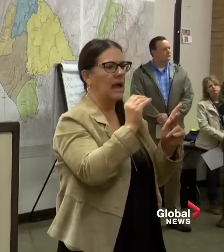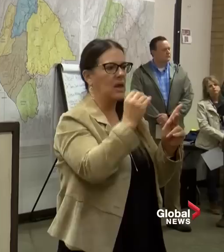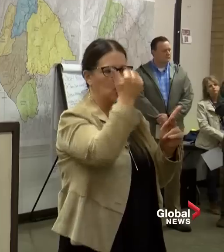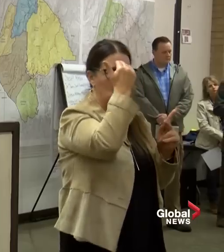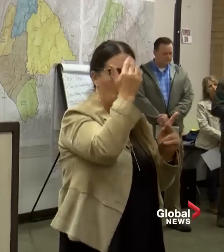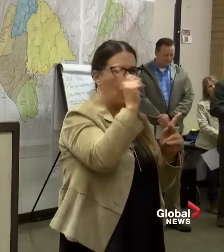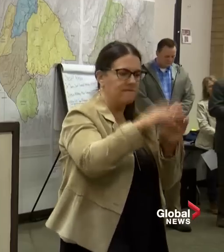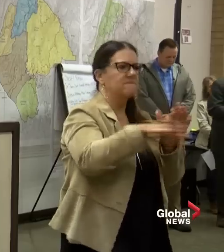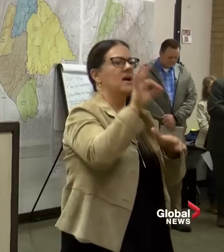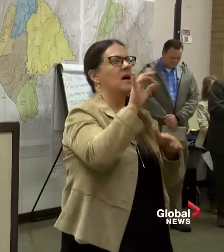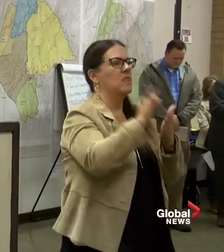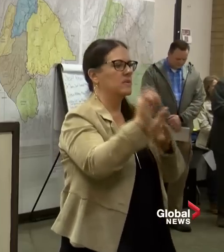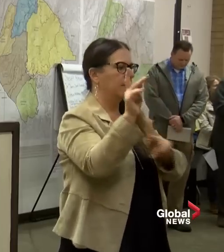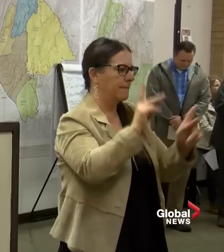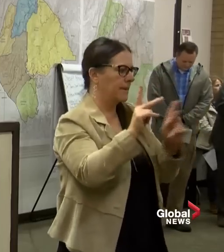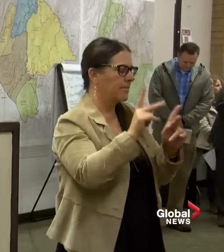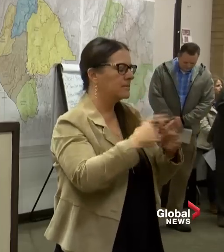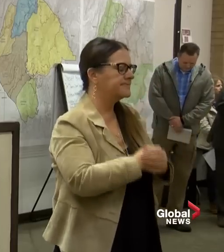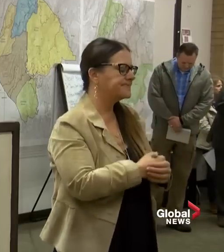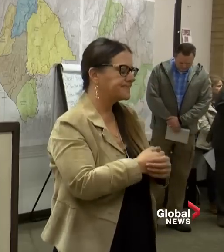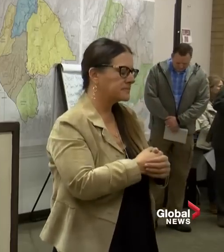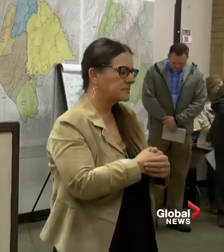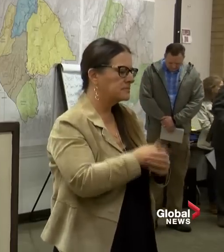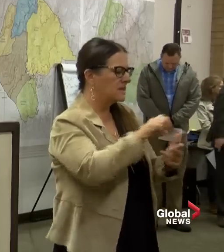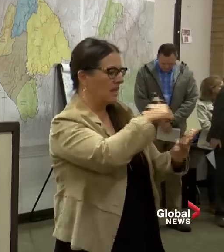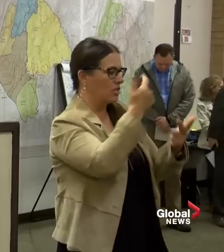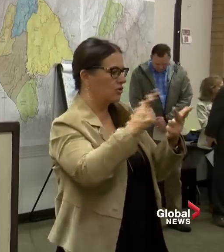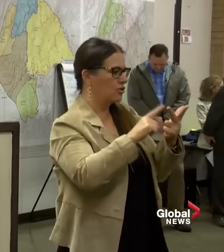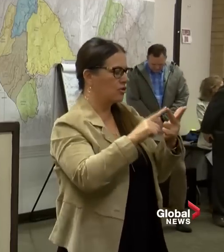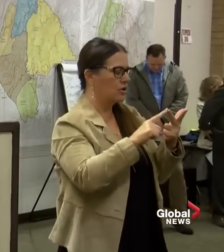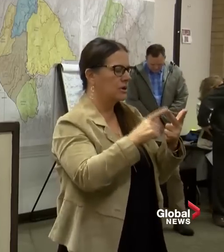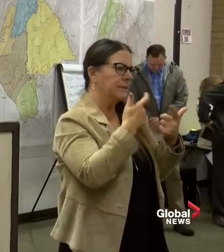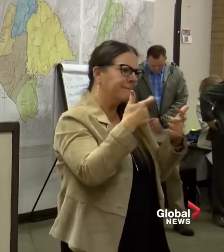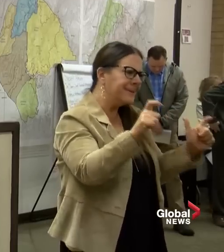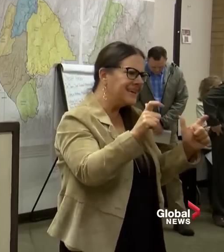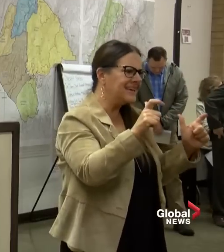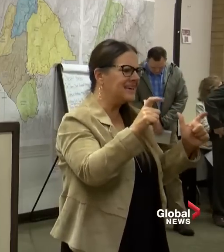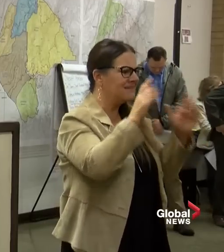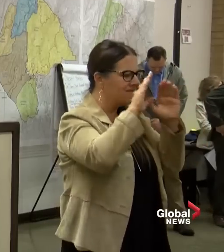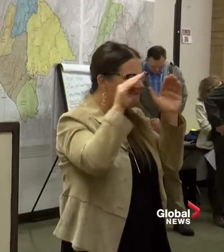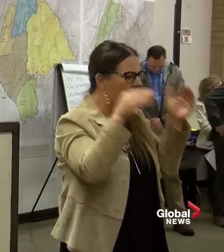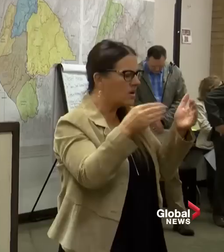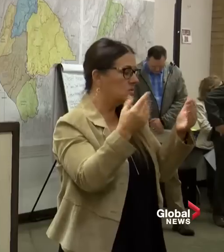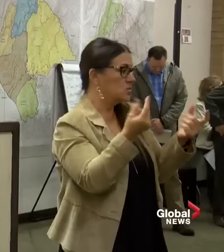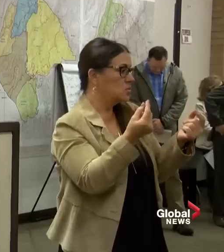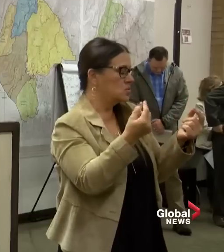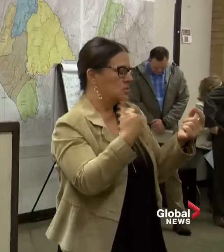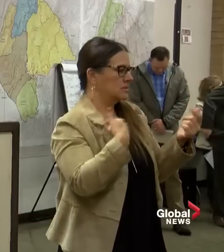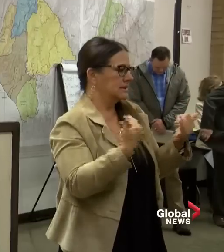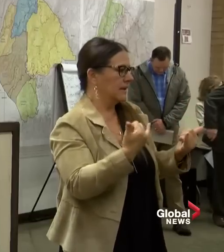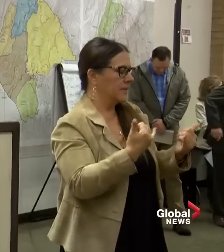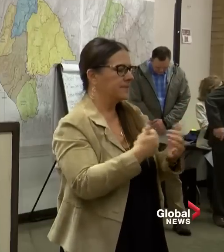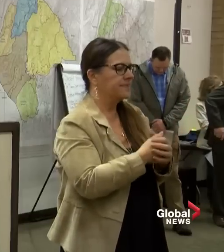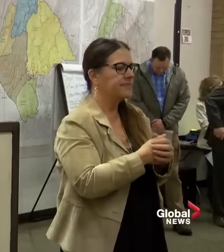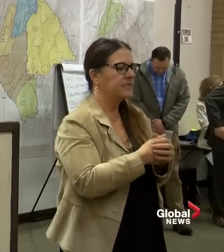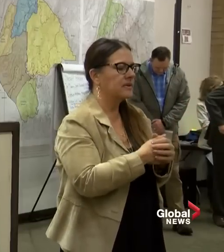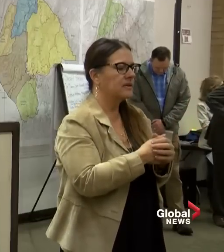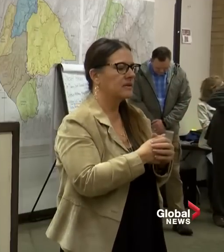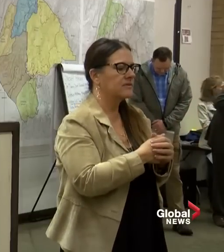The other area of interest and certainly a big focus of what we are currently doing is